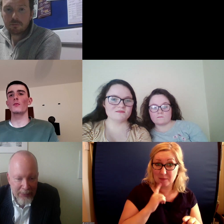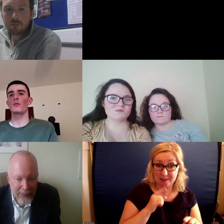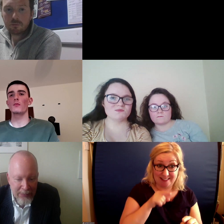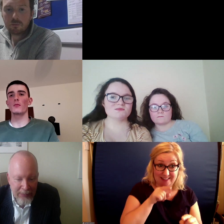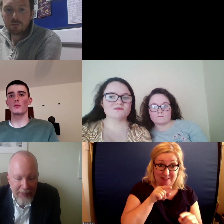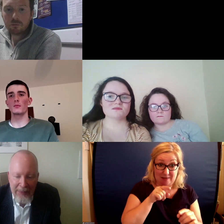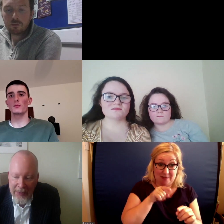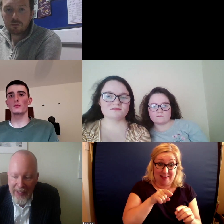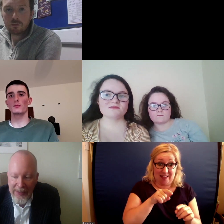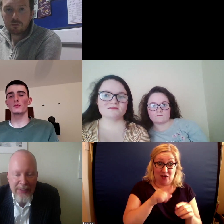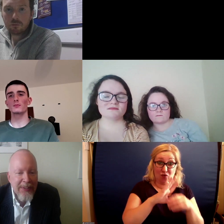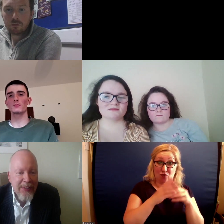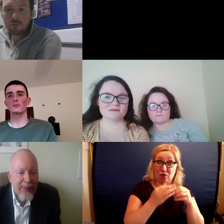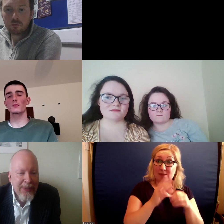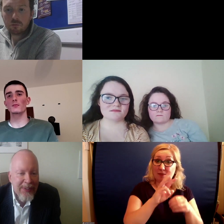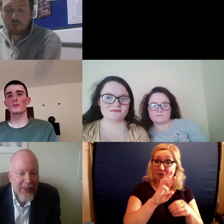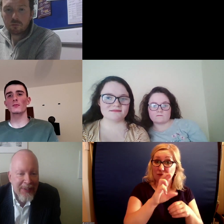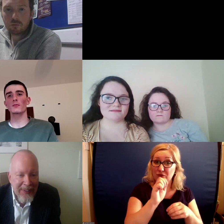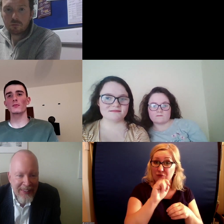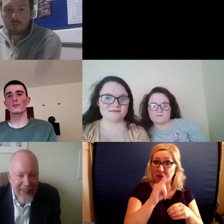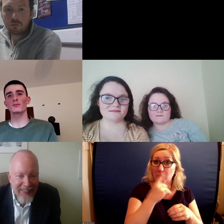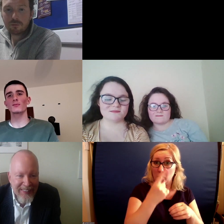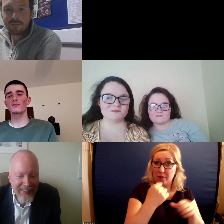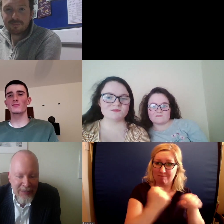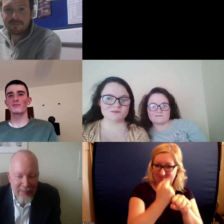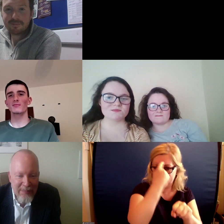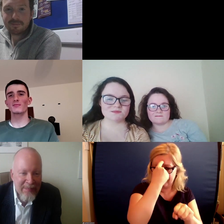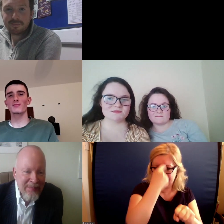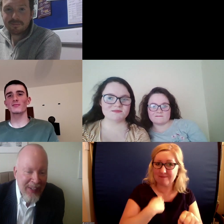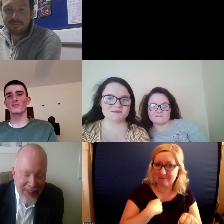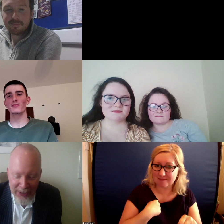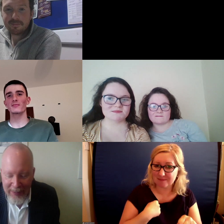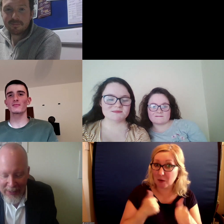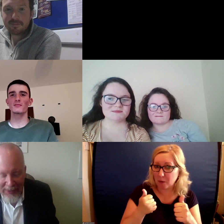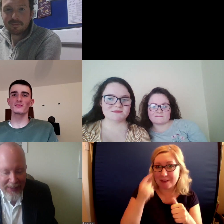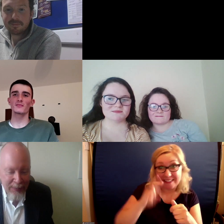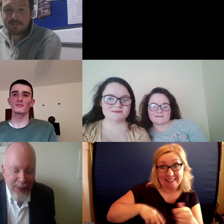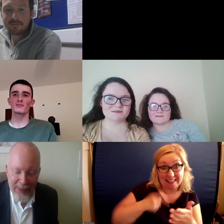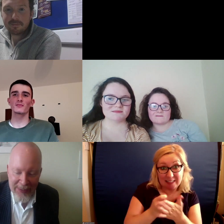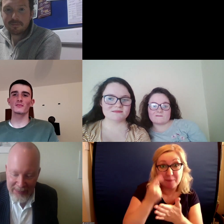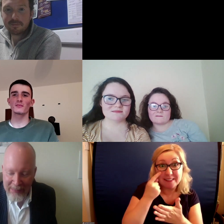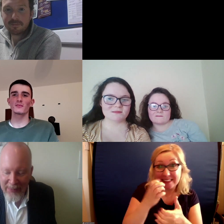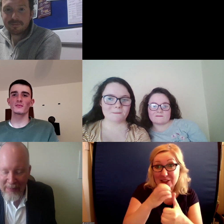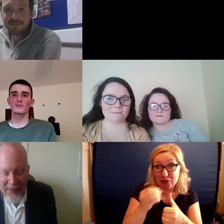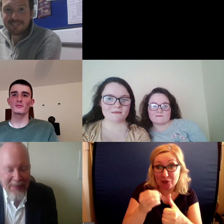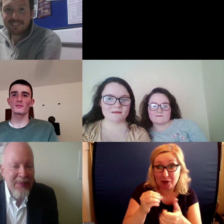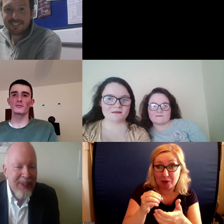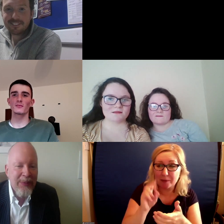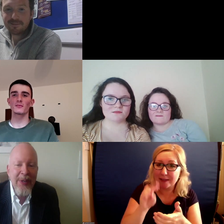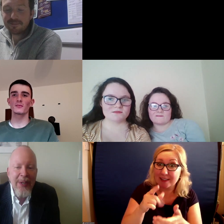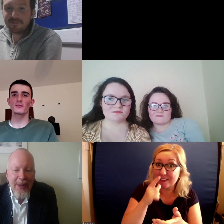Very cool. We have a lot to discuss next time we see each other. Yeah. Not a day goes by that I don't think of Tom Joad and what he's done.